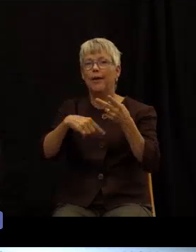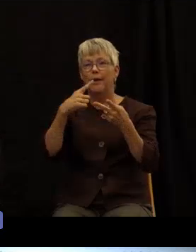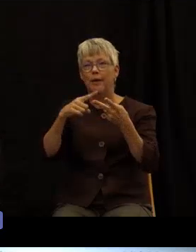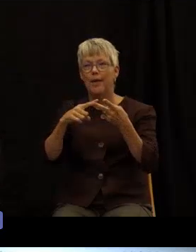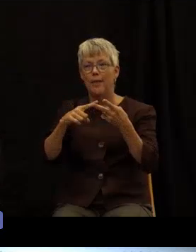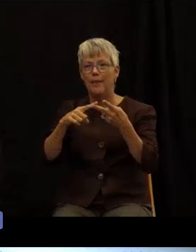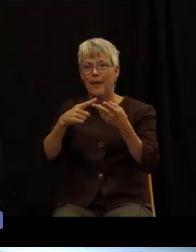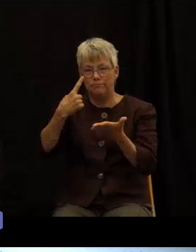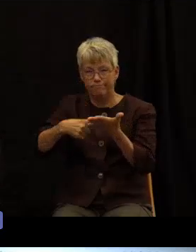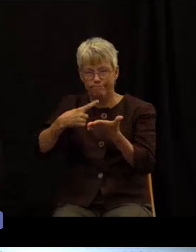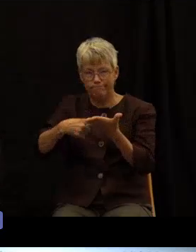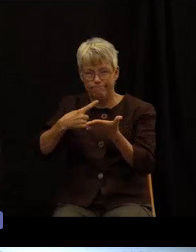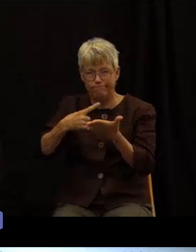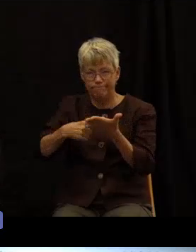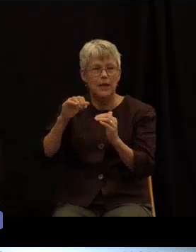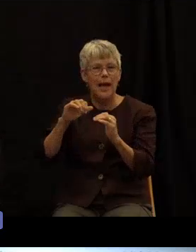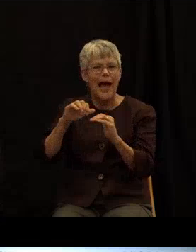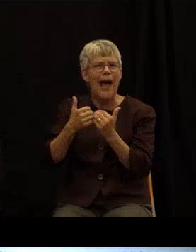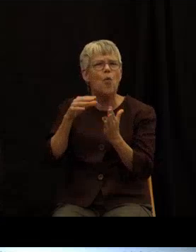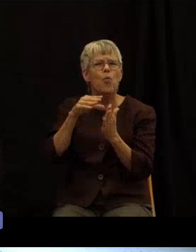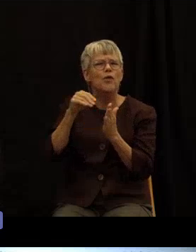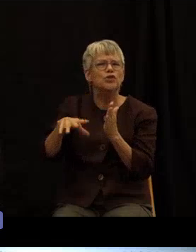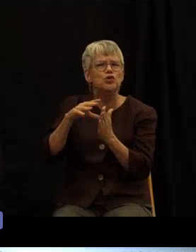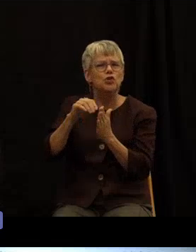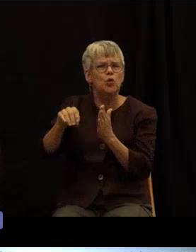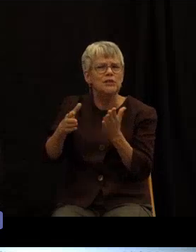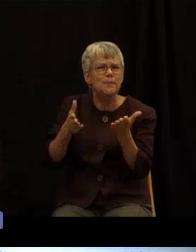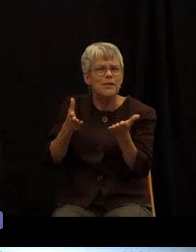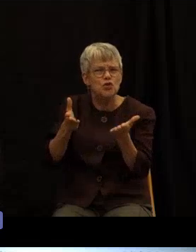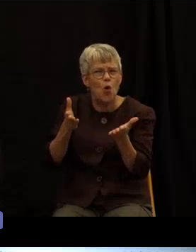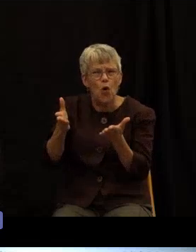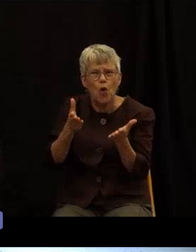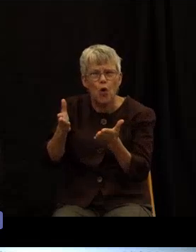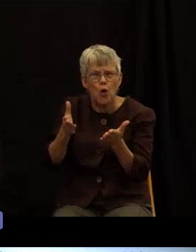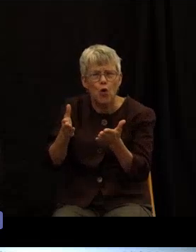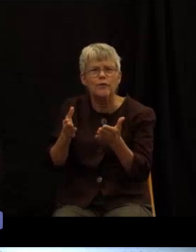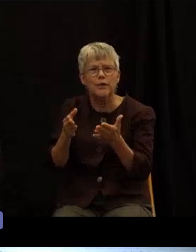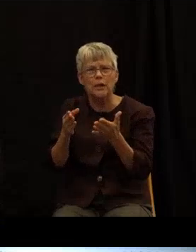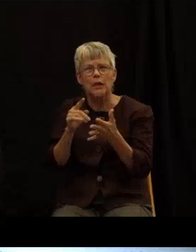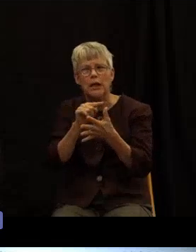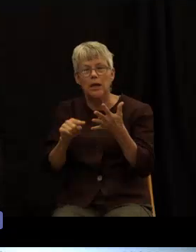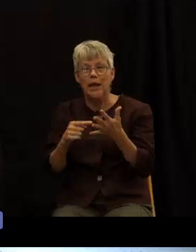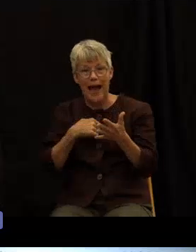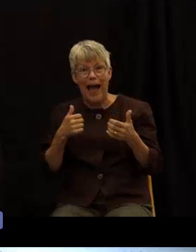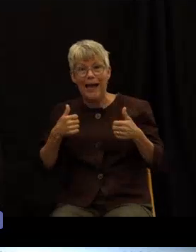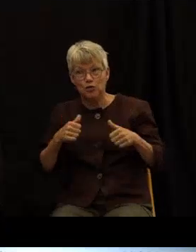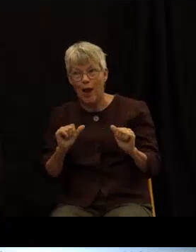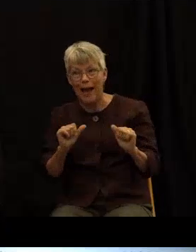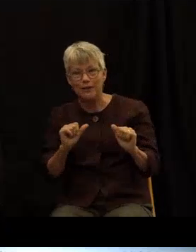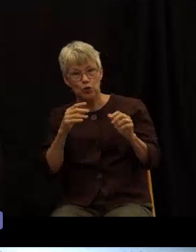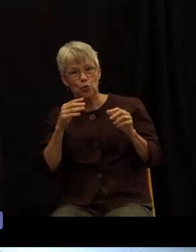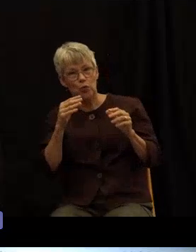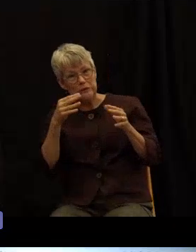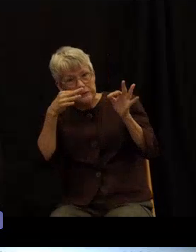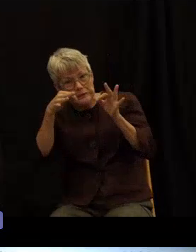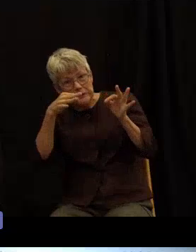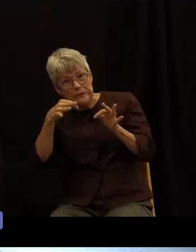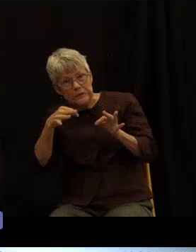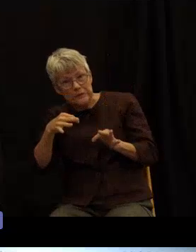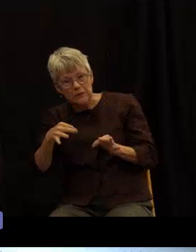the students would be served. And the thing I tried to reiterate to the council